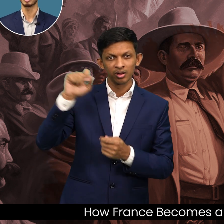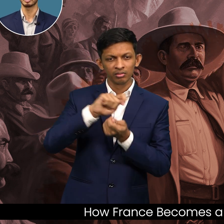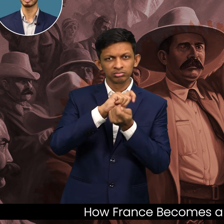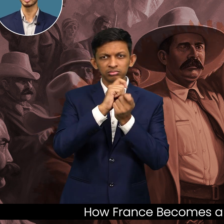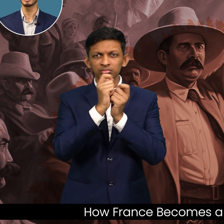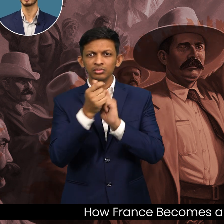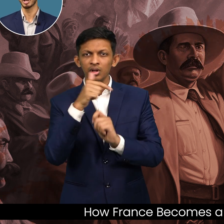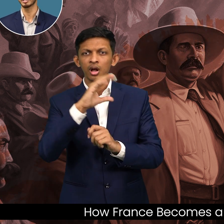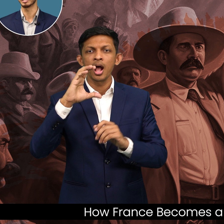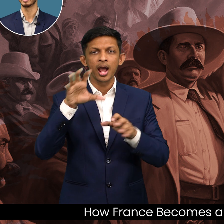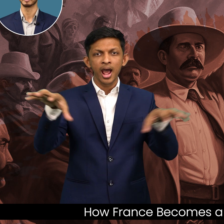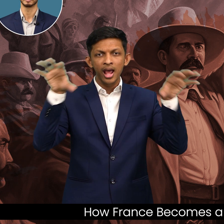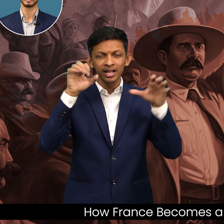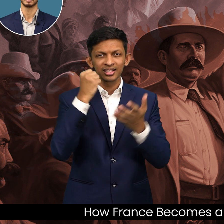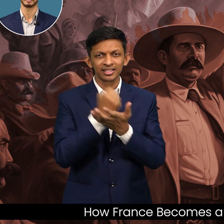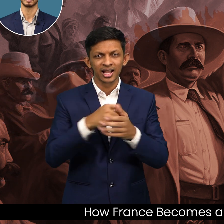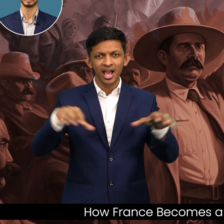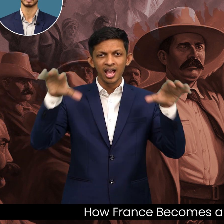a constitutional monarchy,